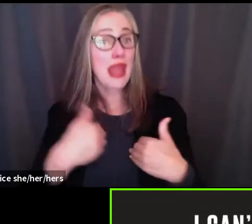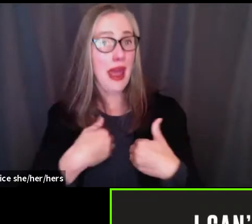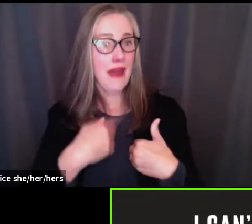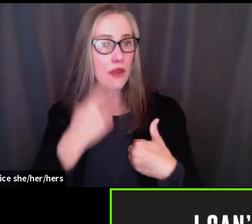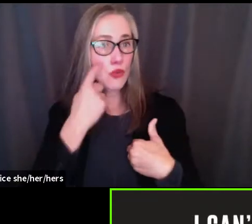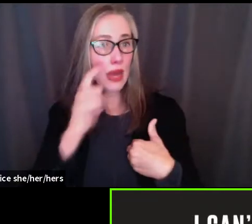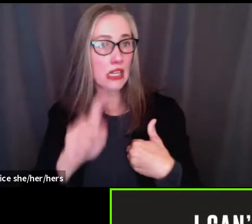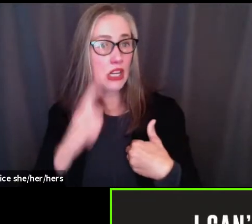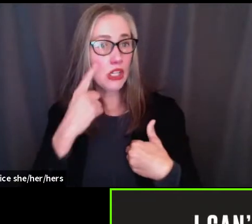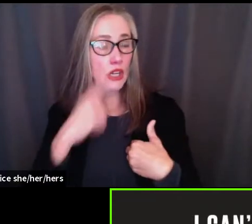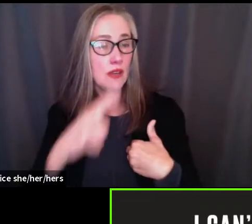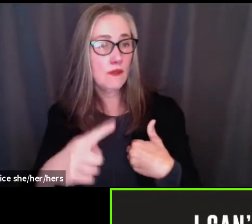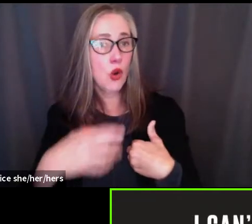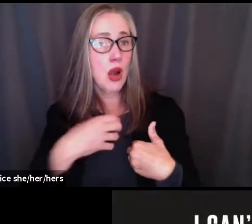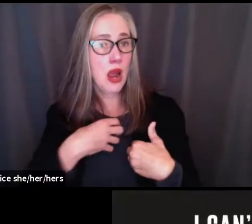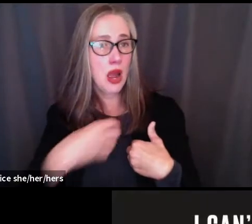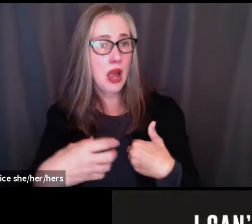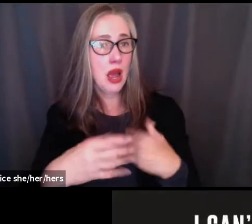the